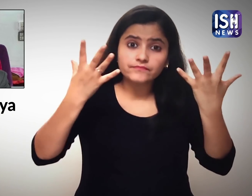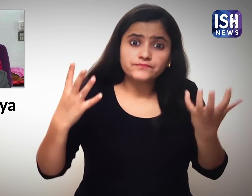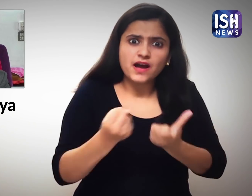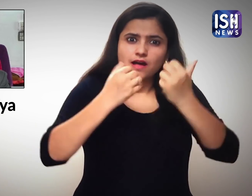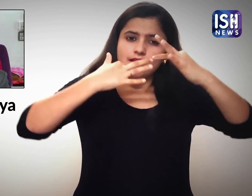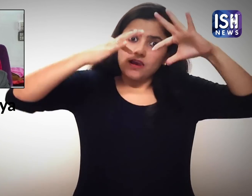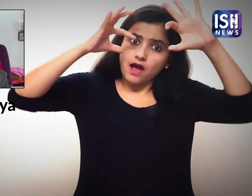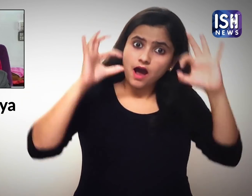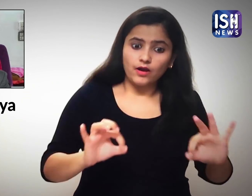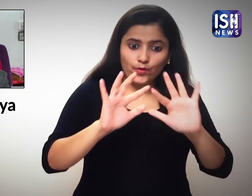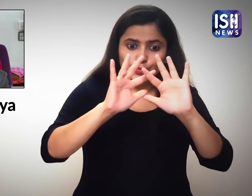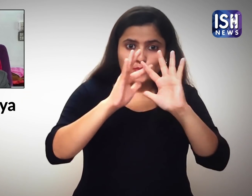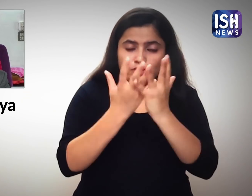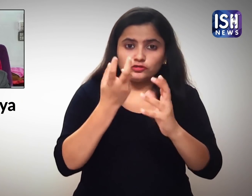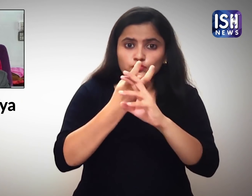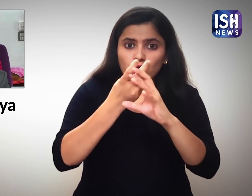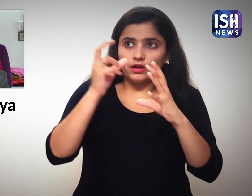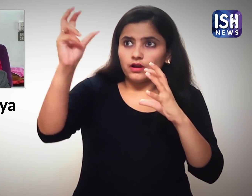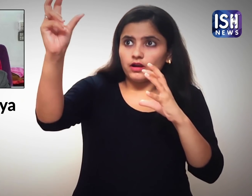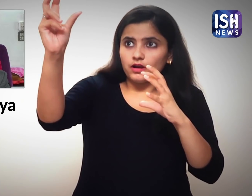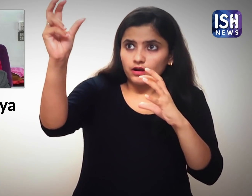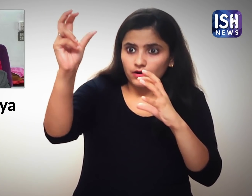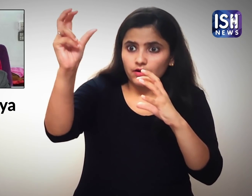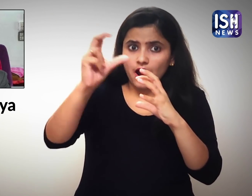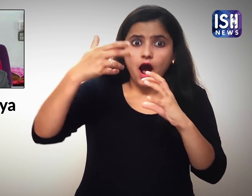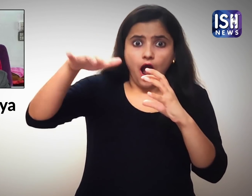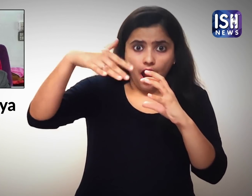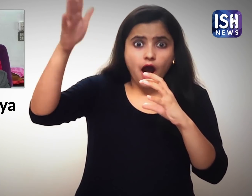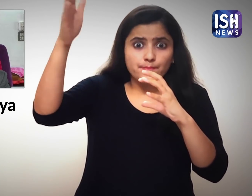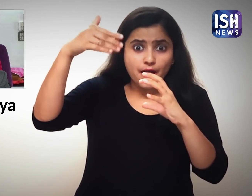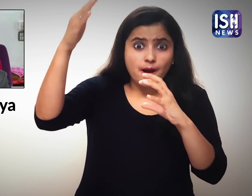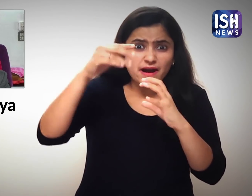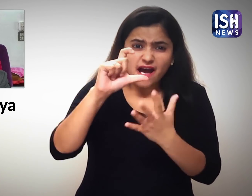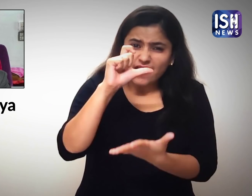she looks forward to naming it.